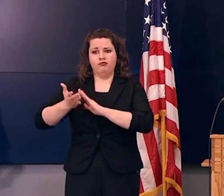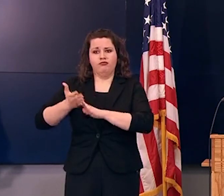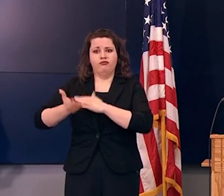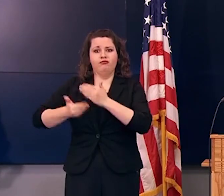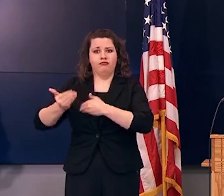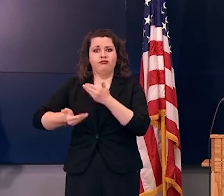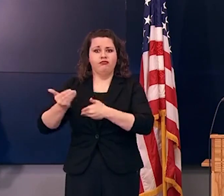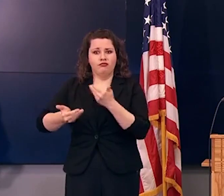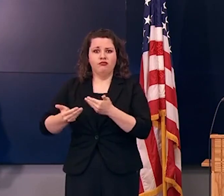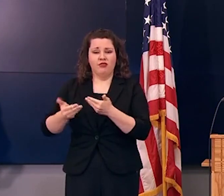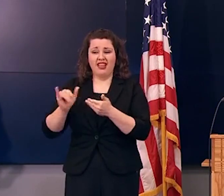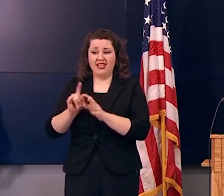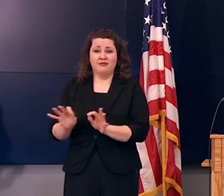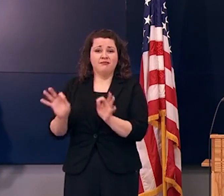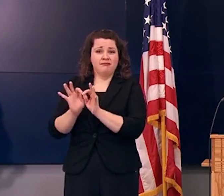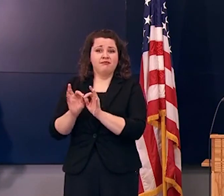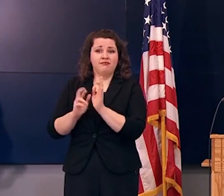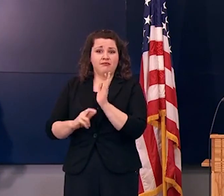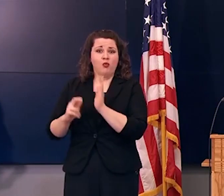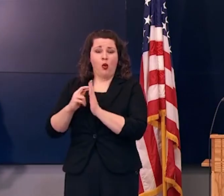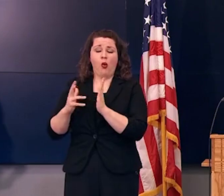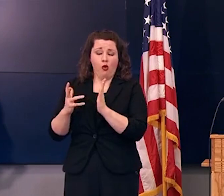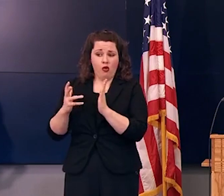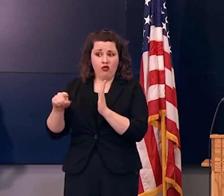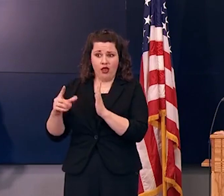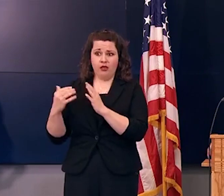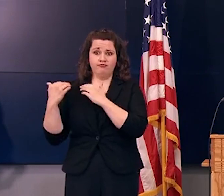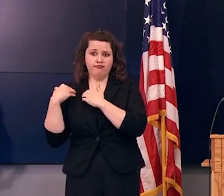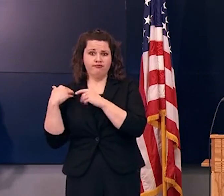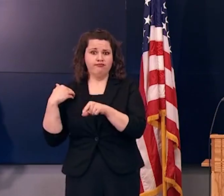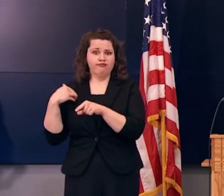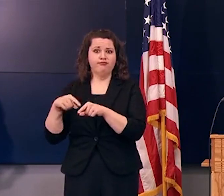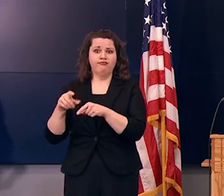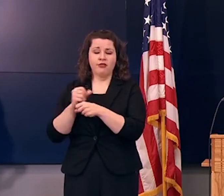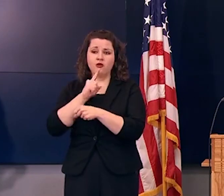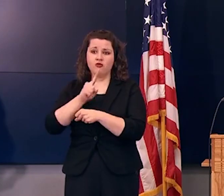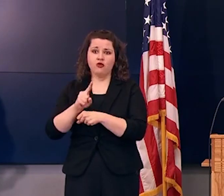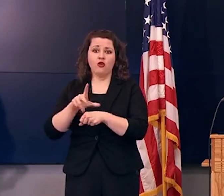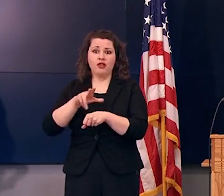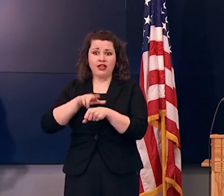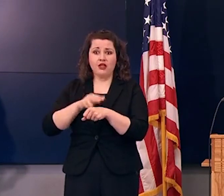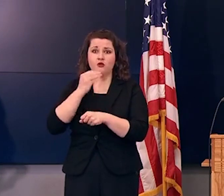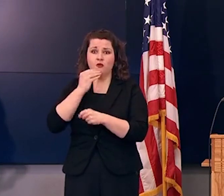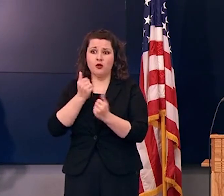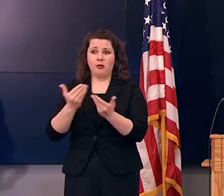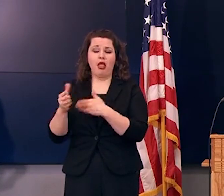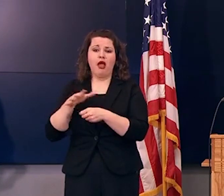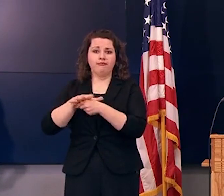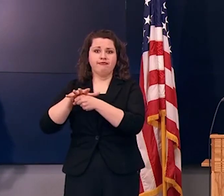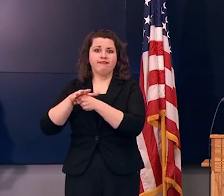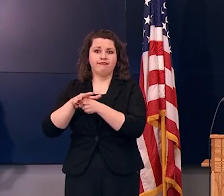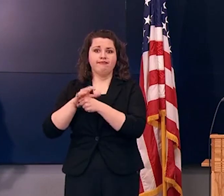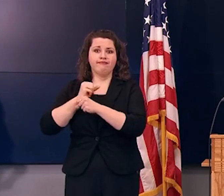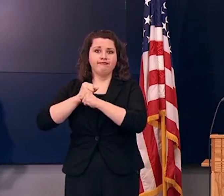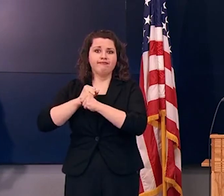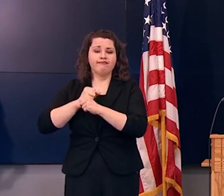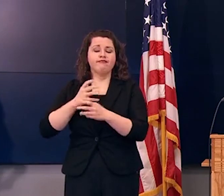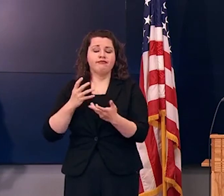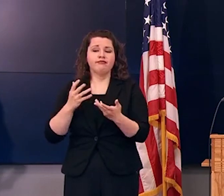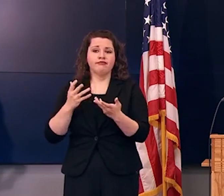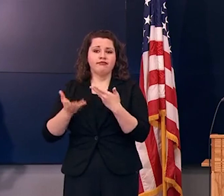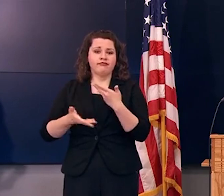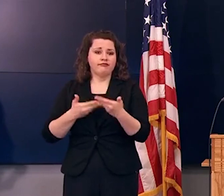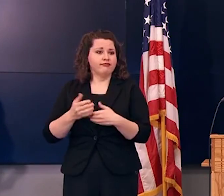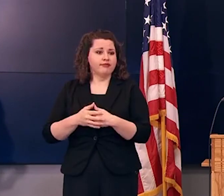to perform the essential role that they play in making sure that our nation's food supply is secure and